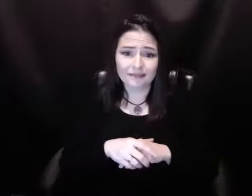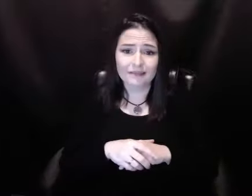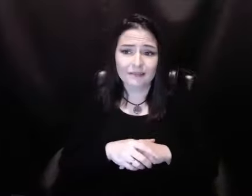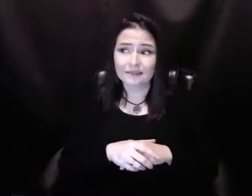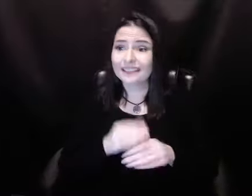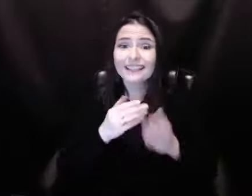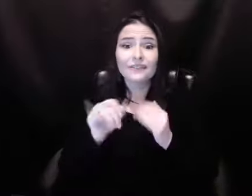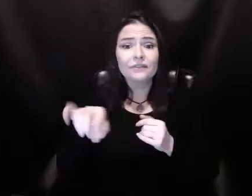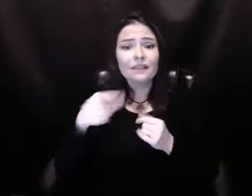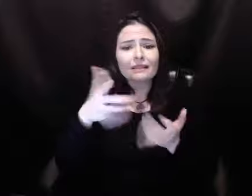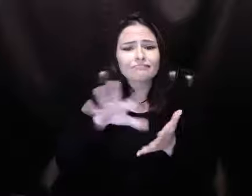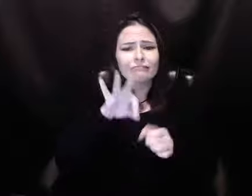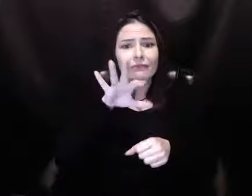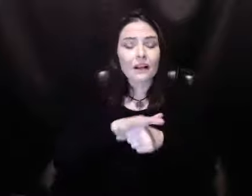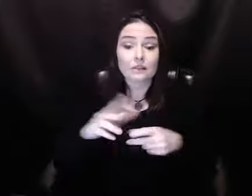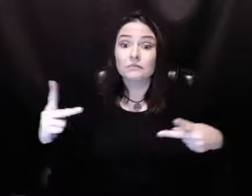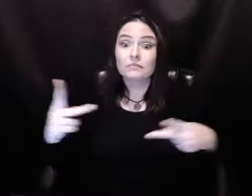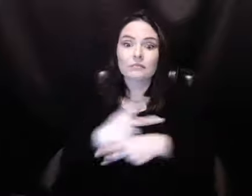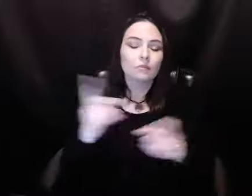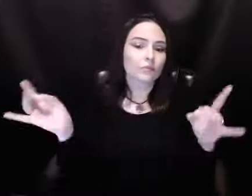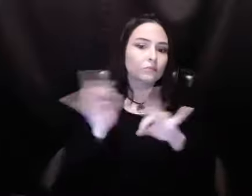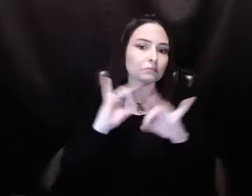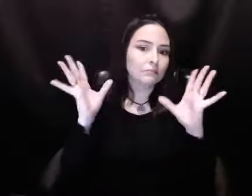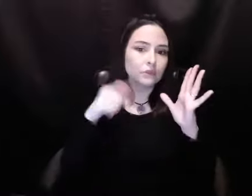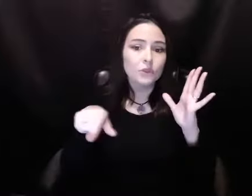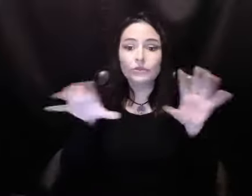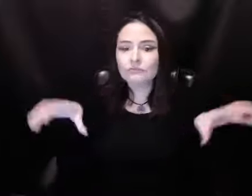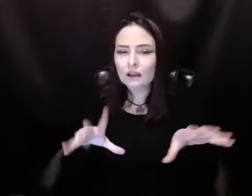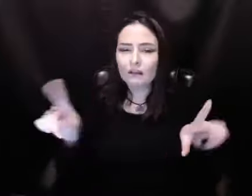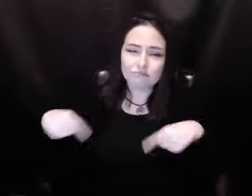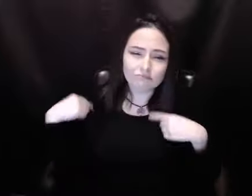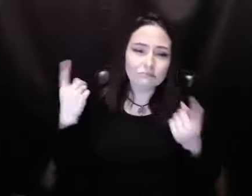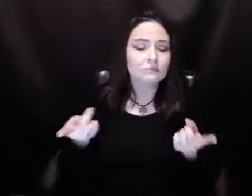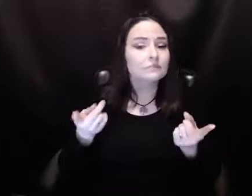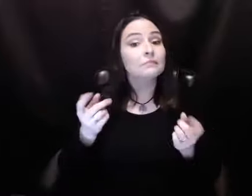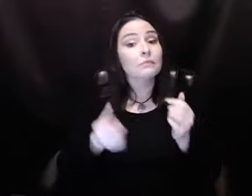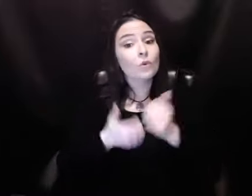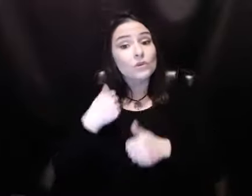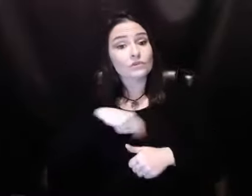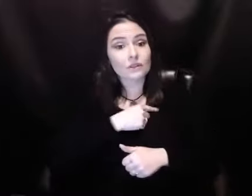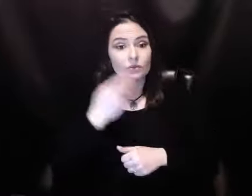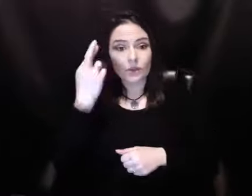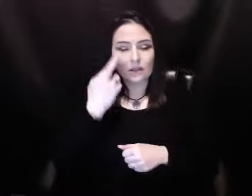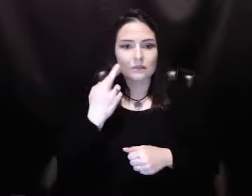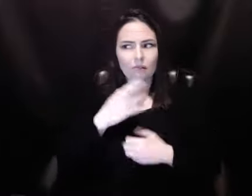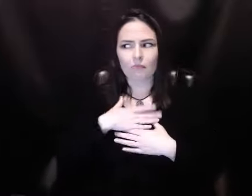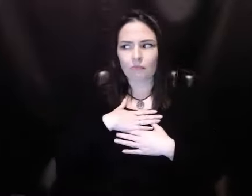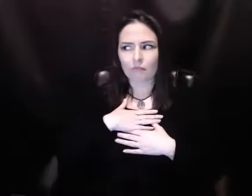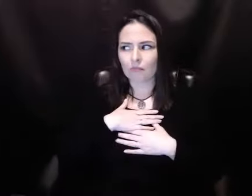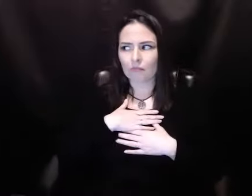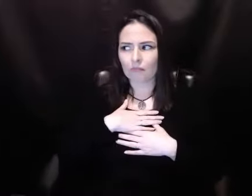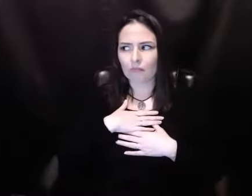admitted them to another human being." It goes on to read, "Not only does step 5 help us to